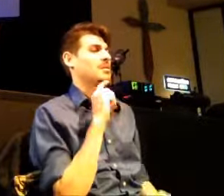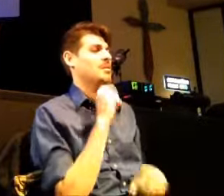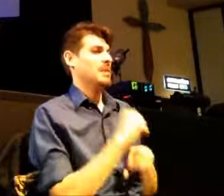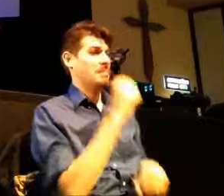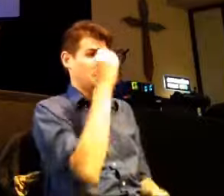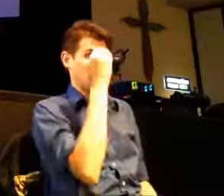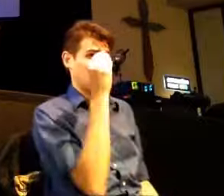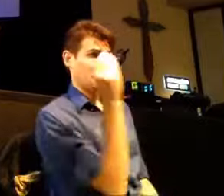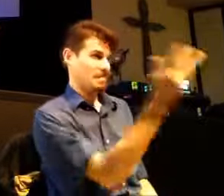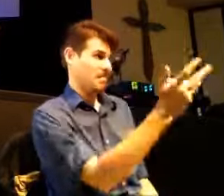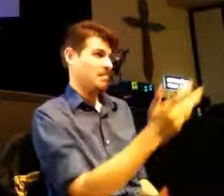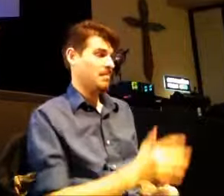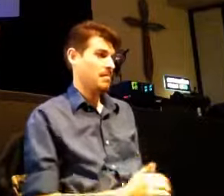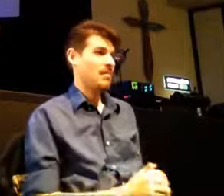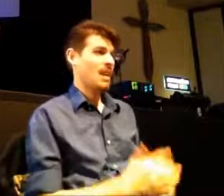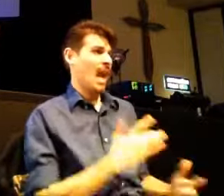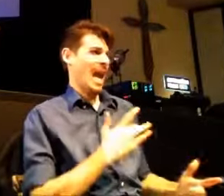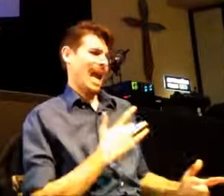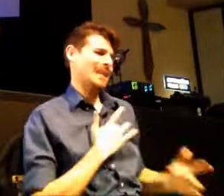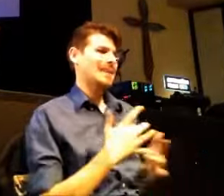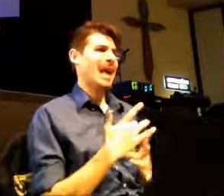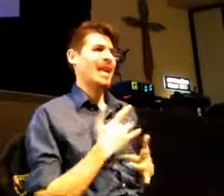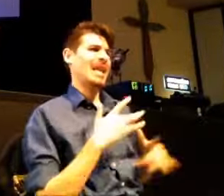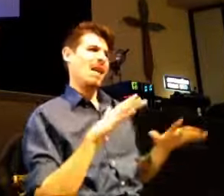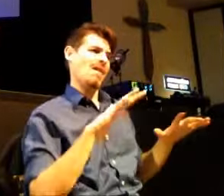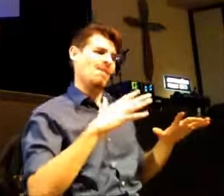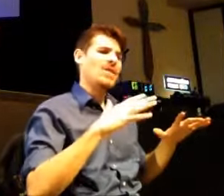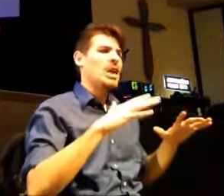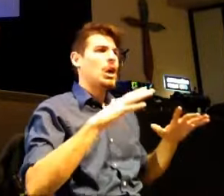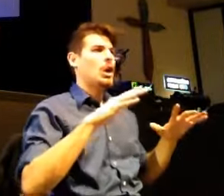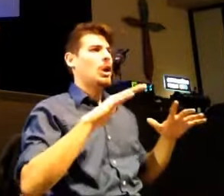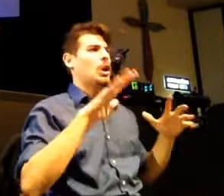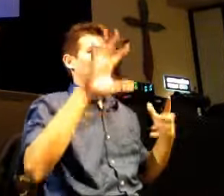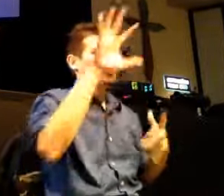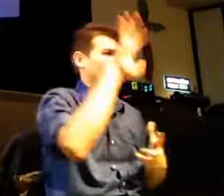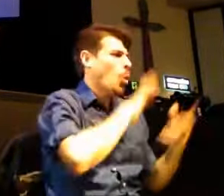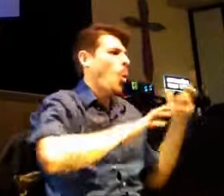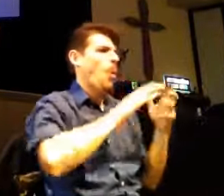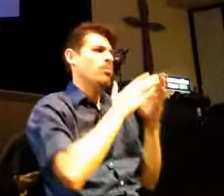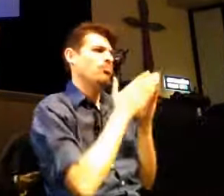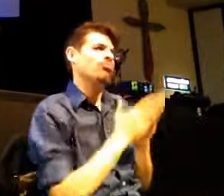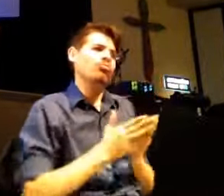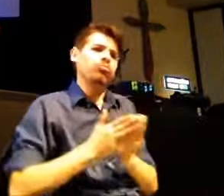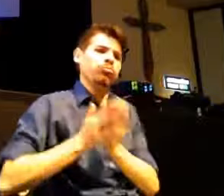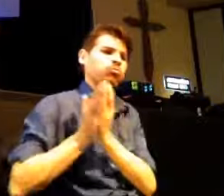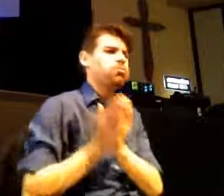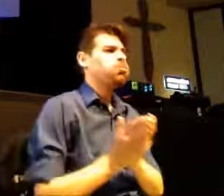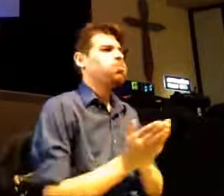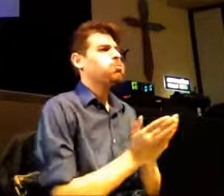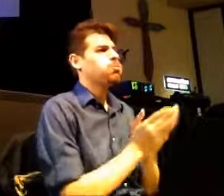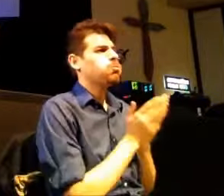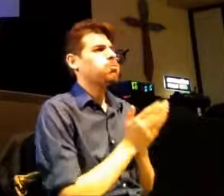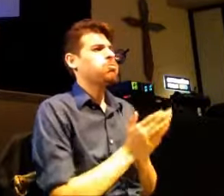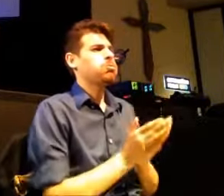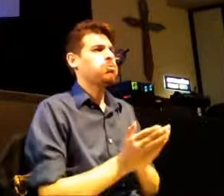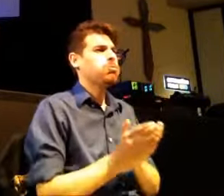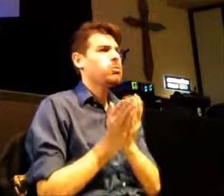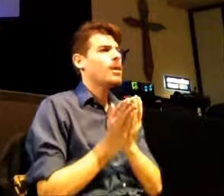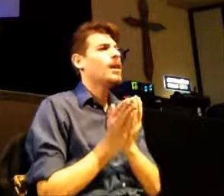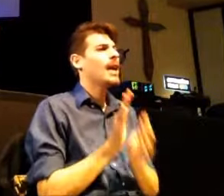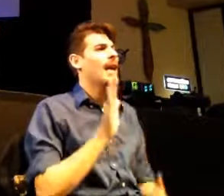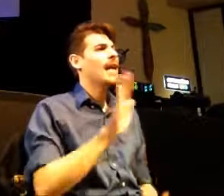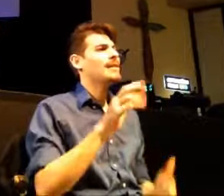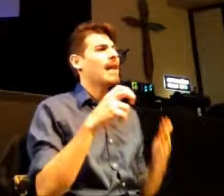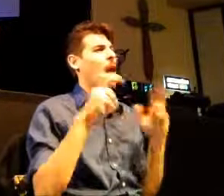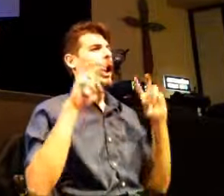The anxiety and the fears and the storm that they're in, that anxiety is their ticket